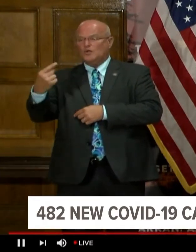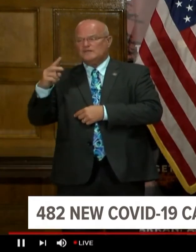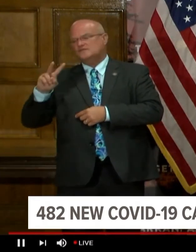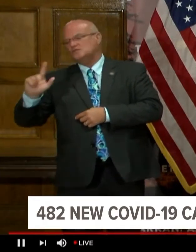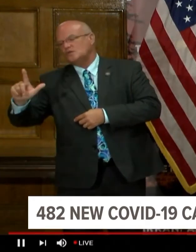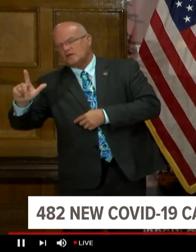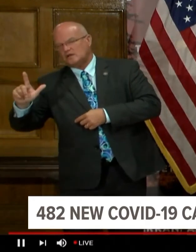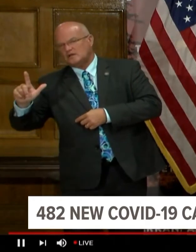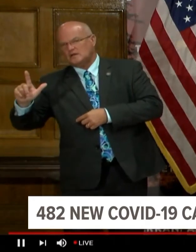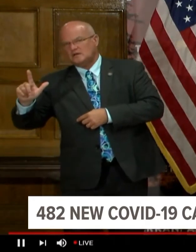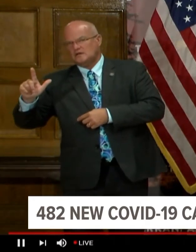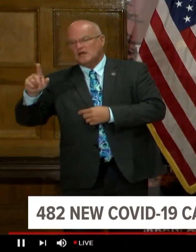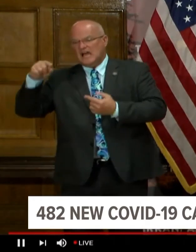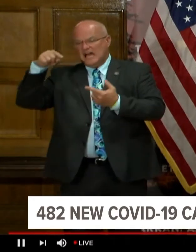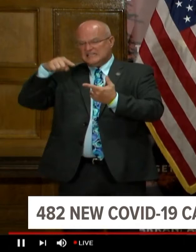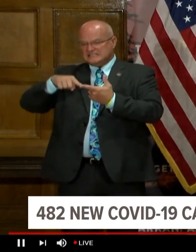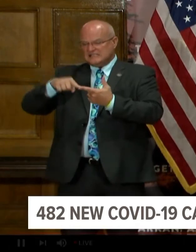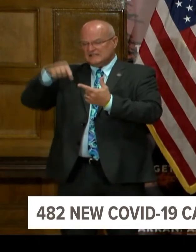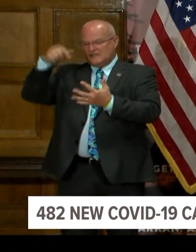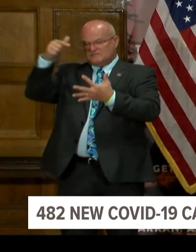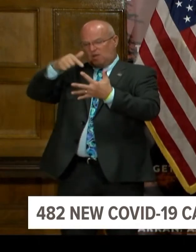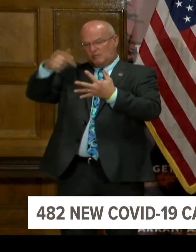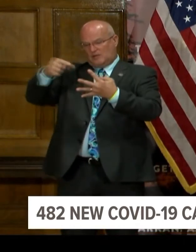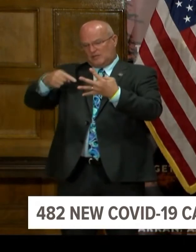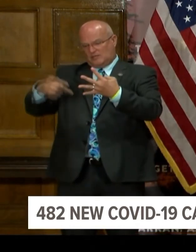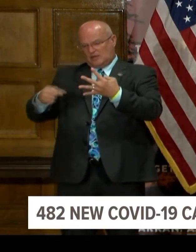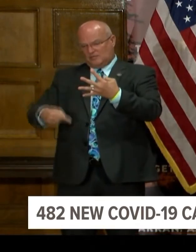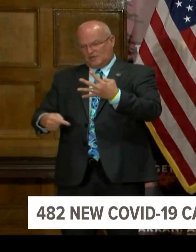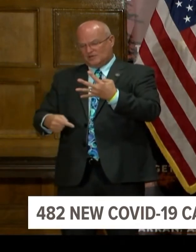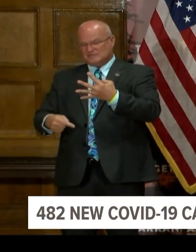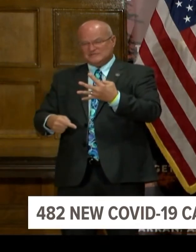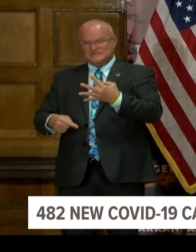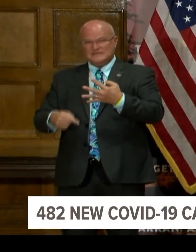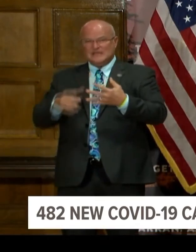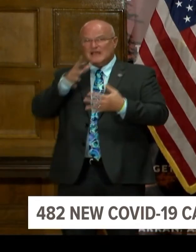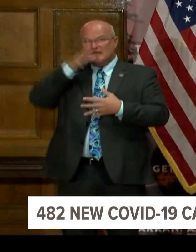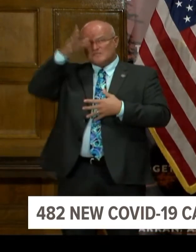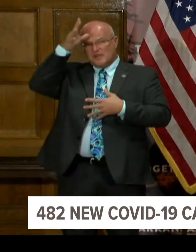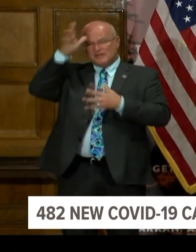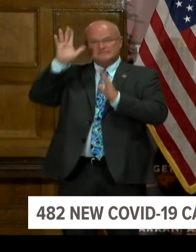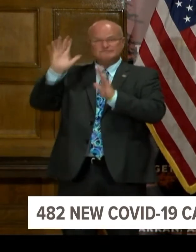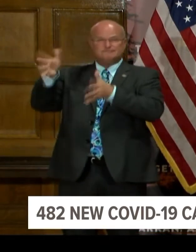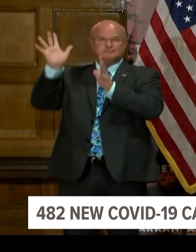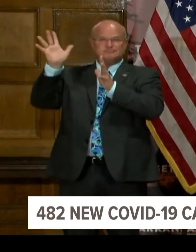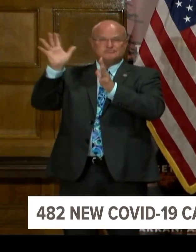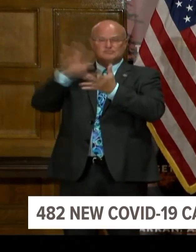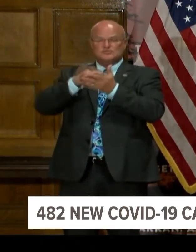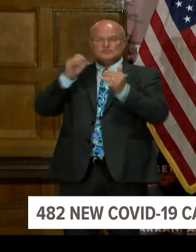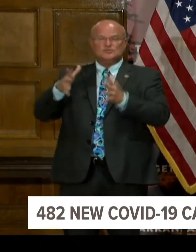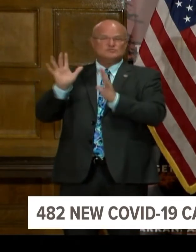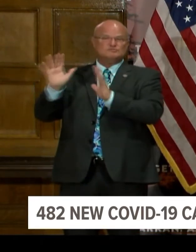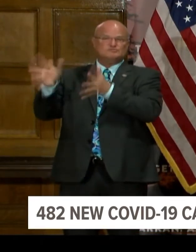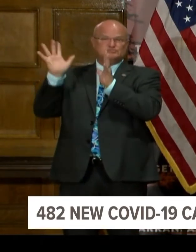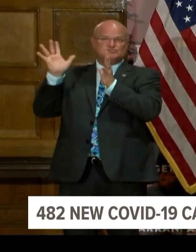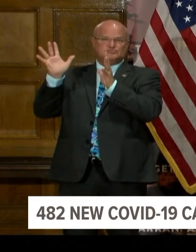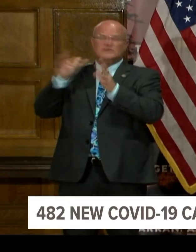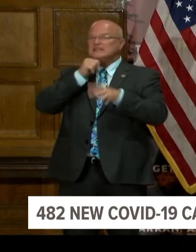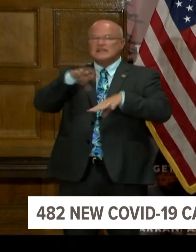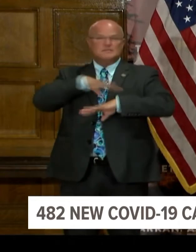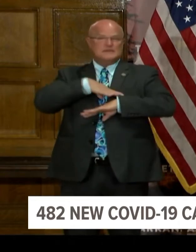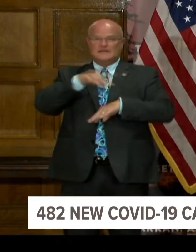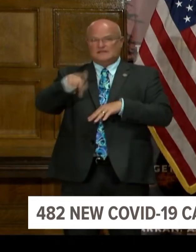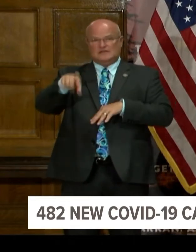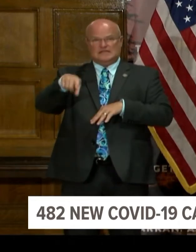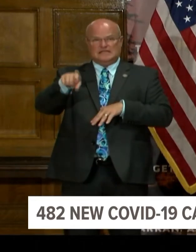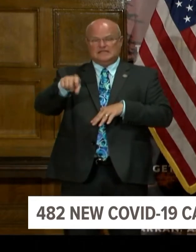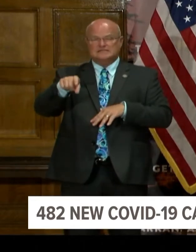virtually until these things happen. That leaves parents out. That leaves students out. And it doesn't meet their needs.